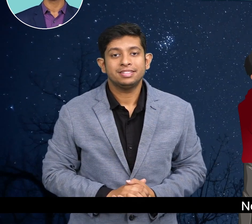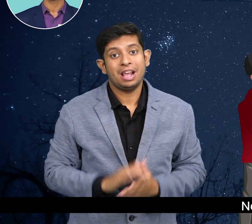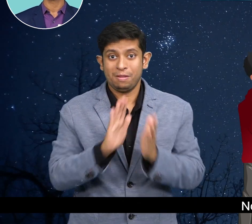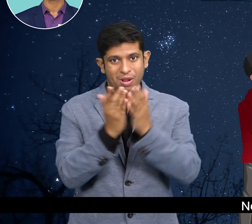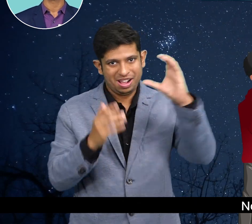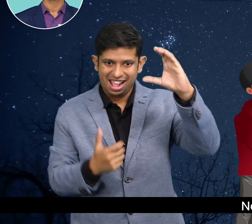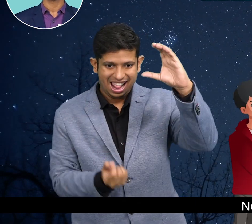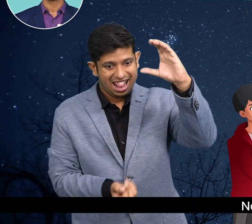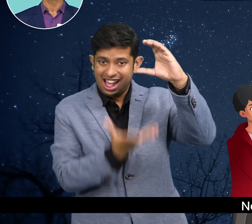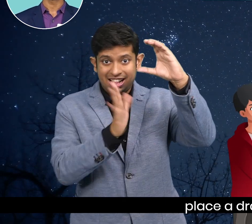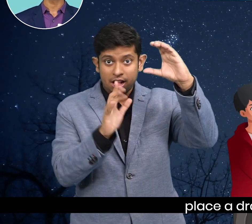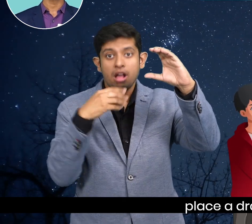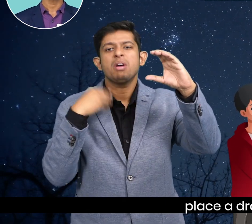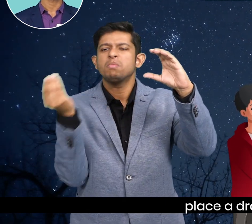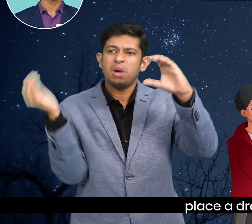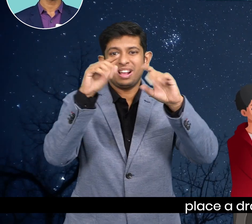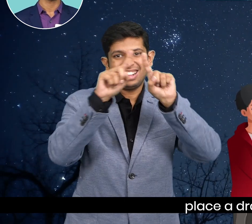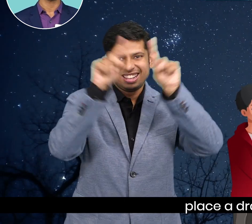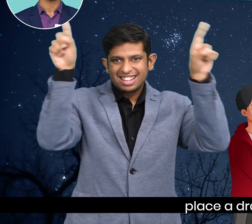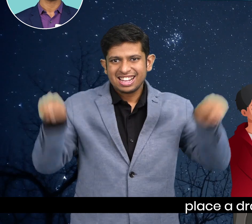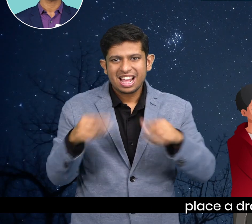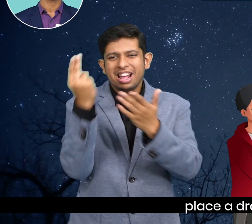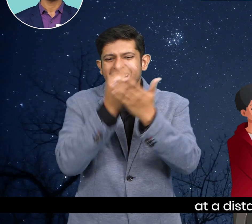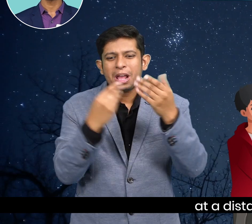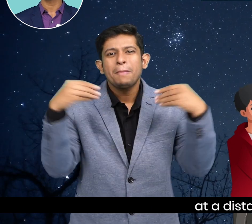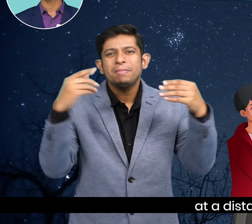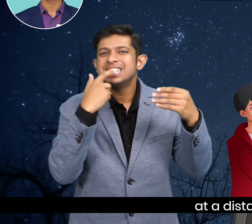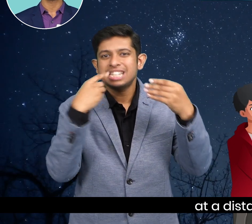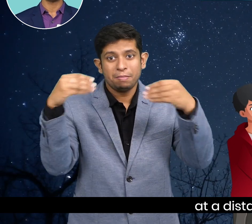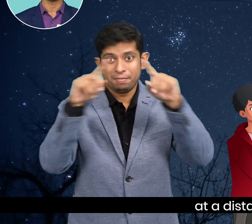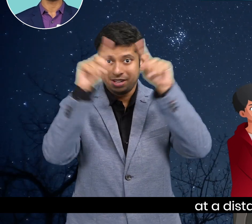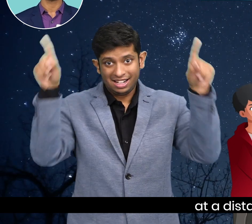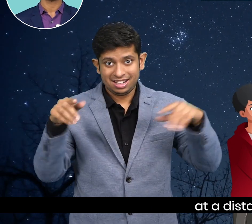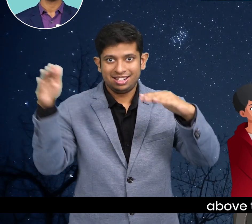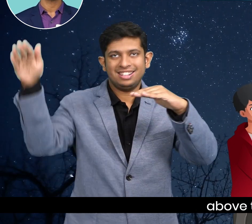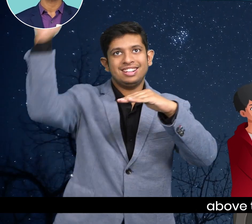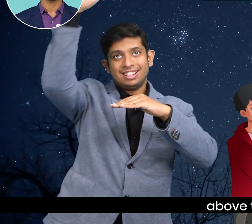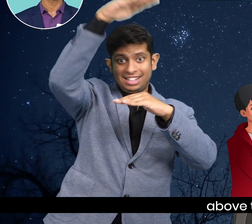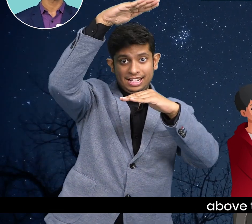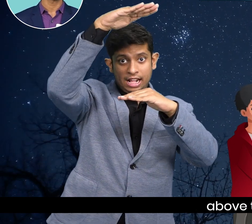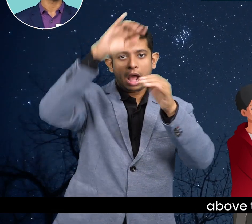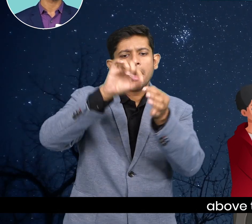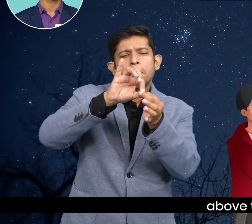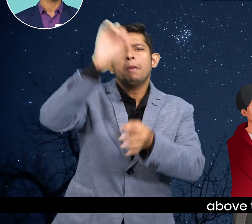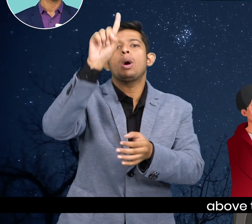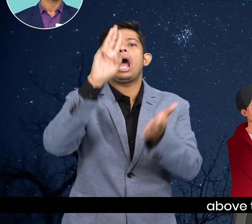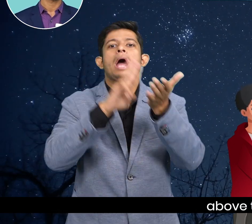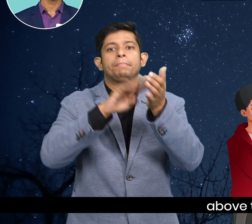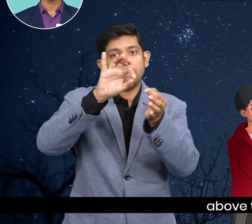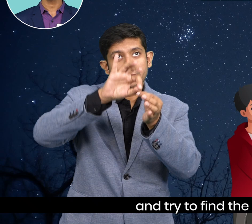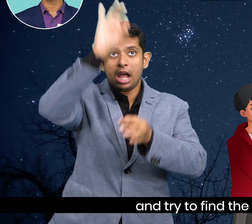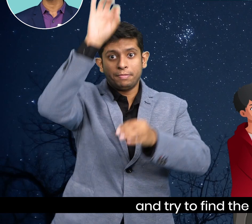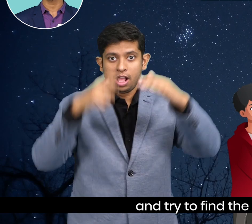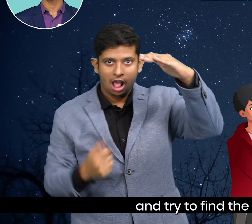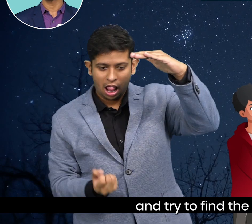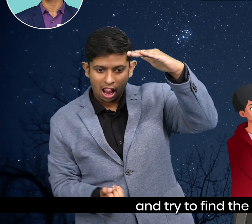Now, place a drawing sheet at a distance of 1 meter above the book and